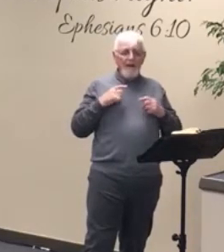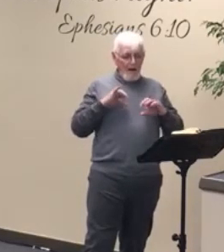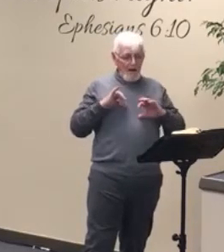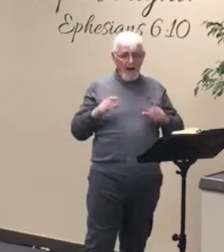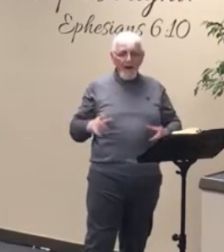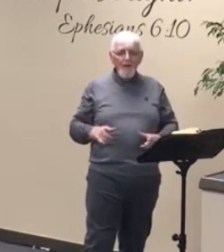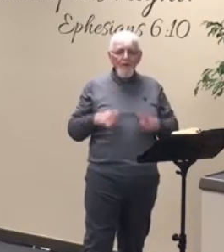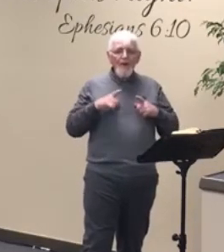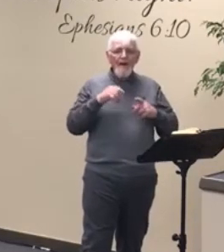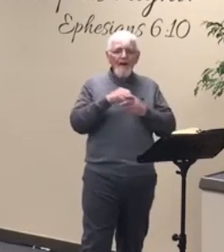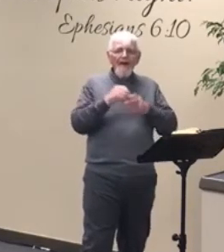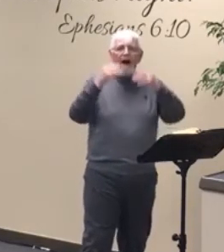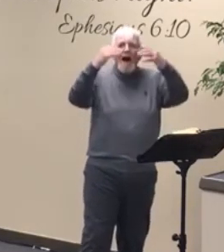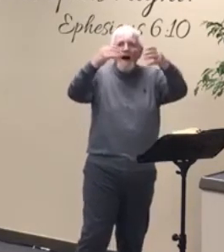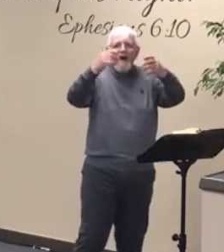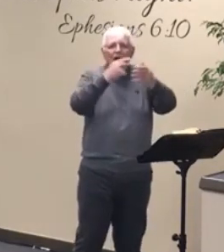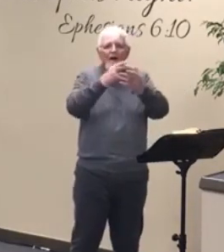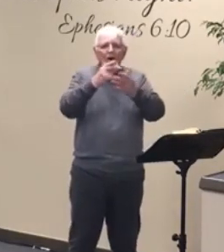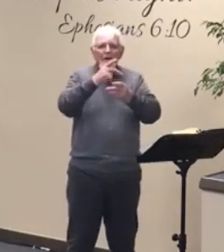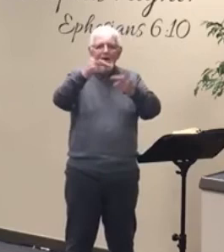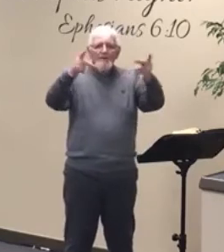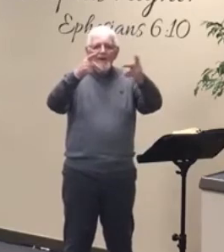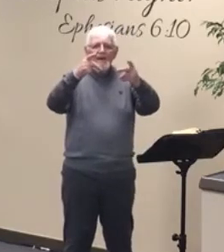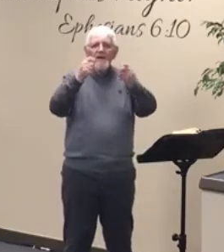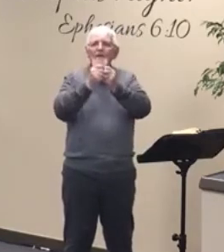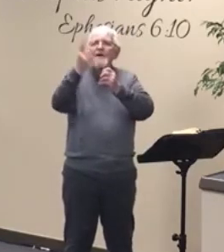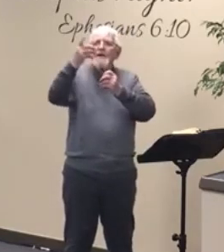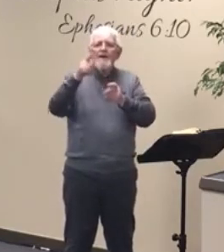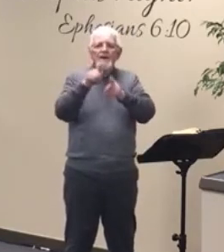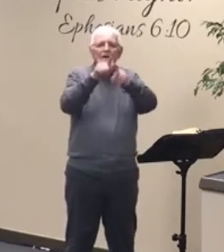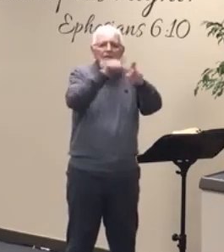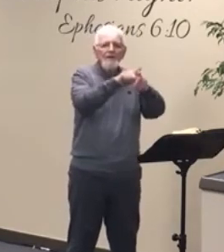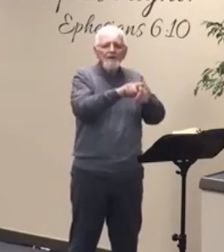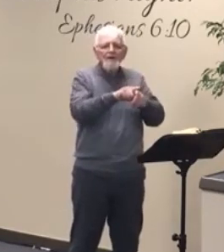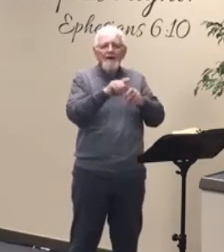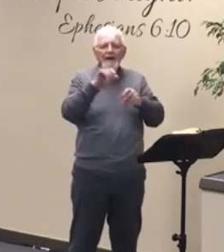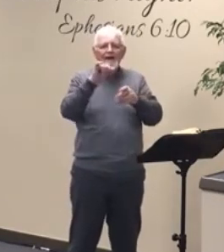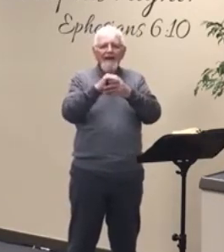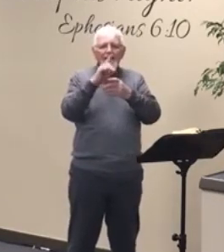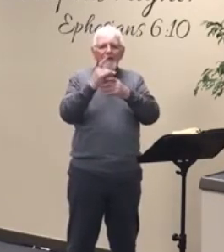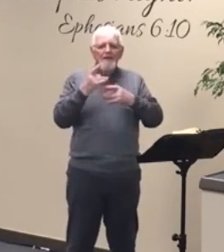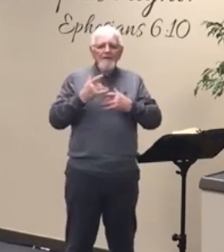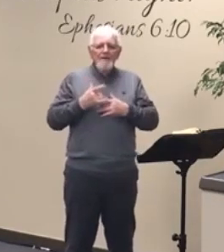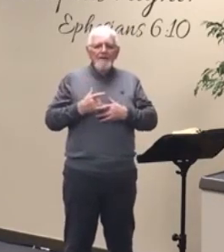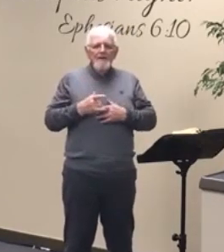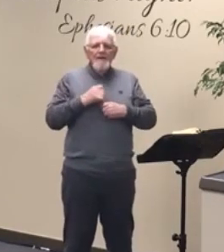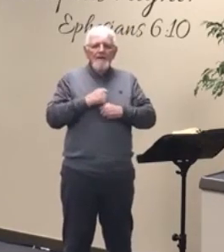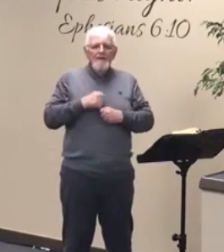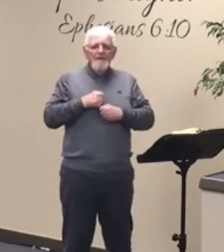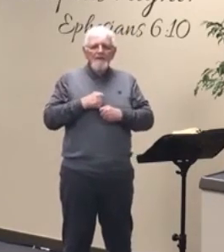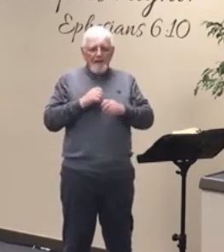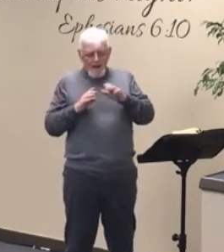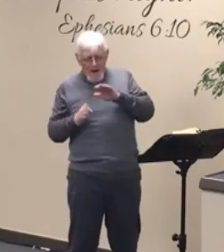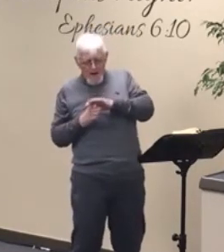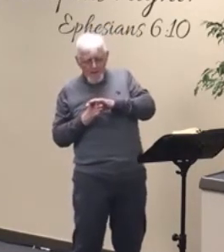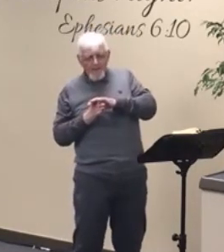I dwell in the high and holy place with him also that is of a contrite and humble